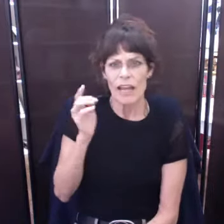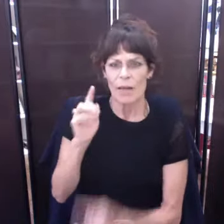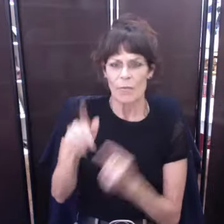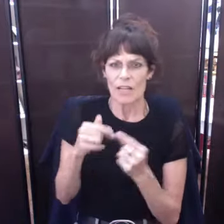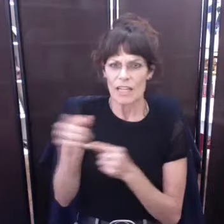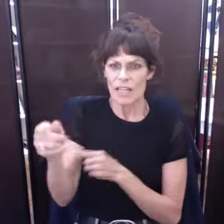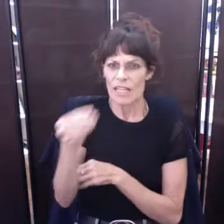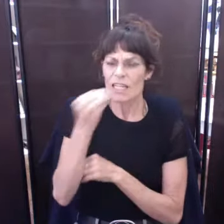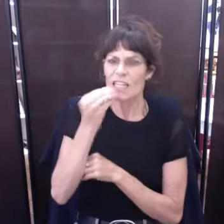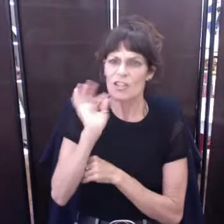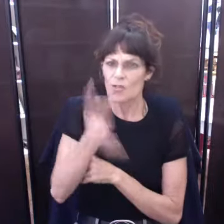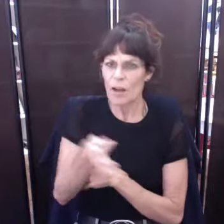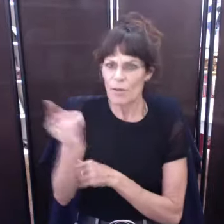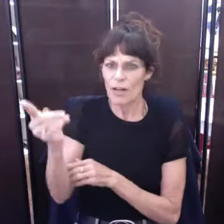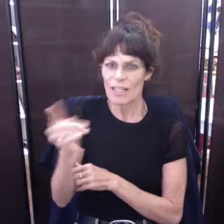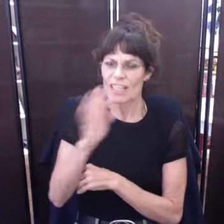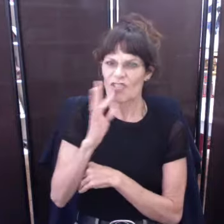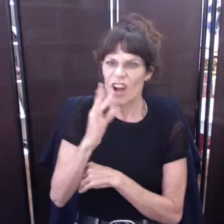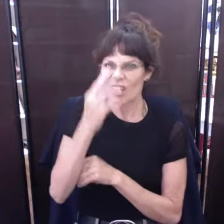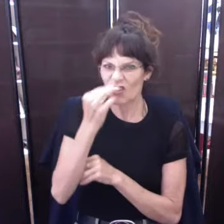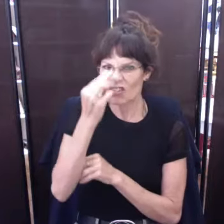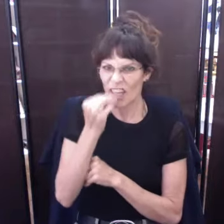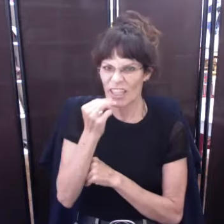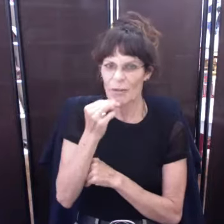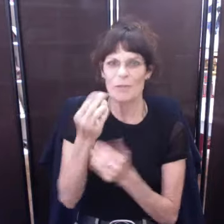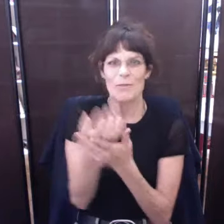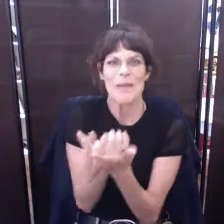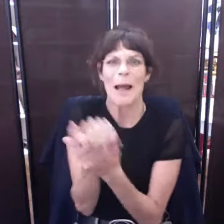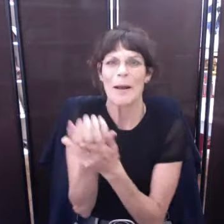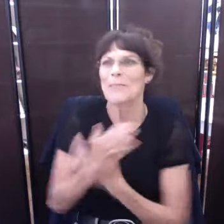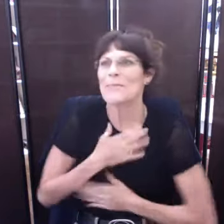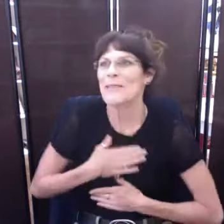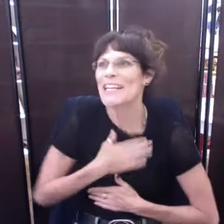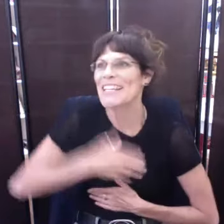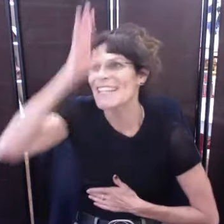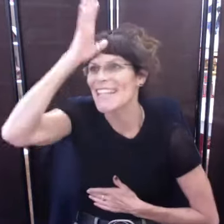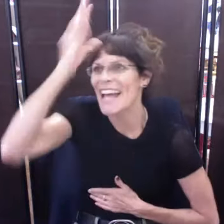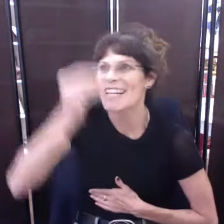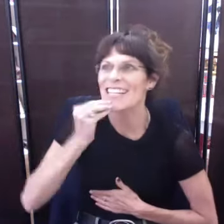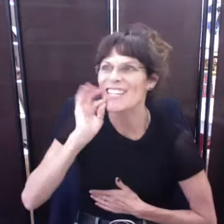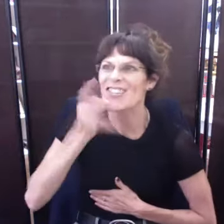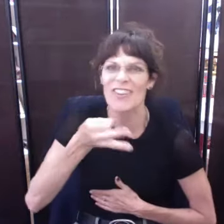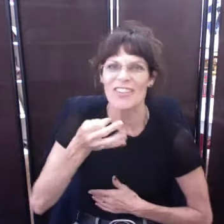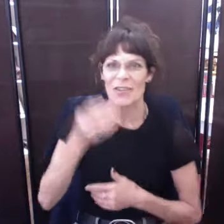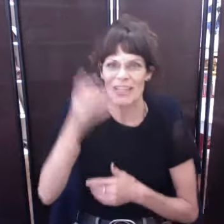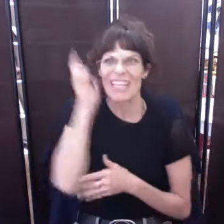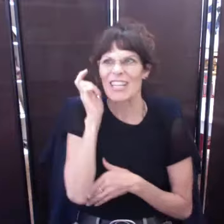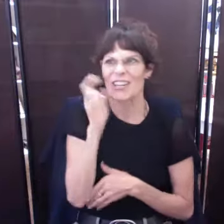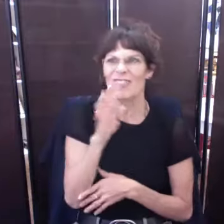and we love it when he eats a strawberry, and we begged him all the time to eat a strawberry, so he'd talk like an idiot, and he wouldn't eat a strawberry, and he wouldn't